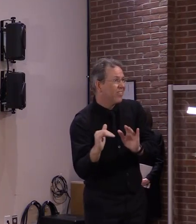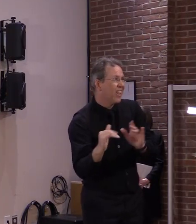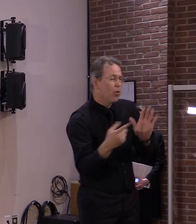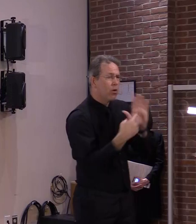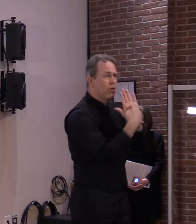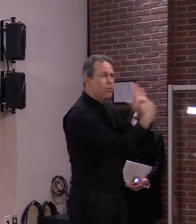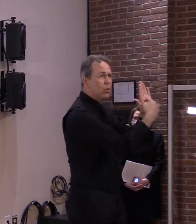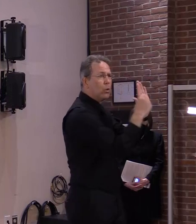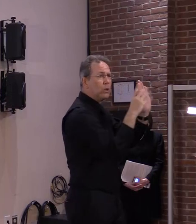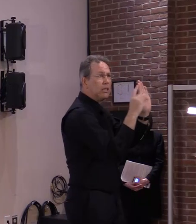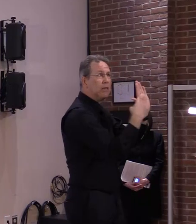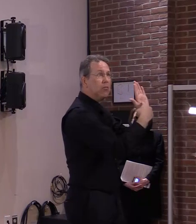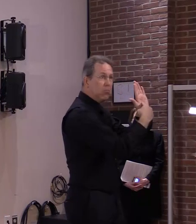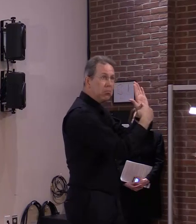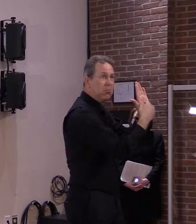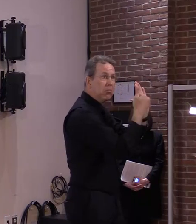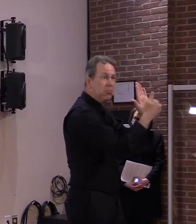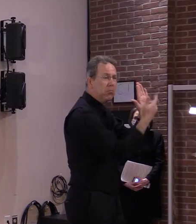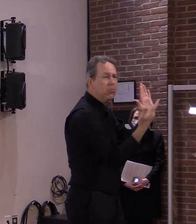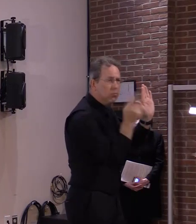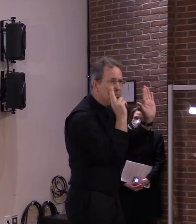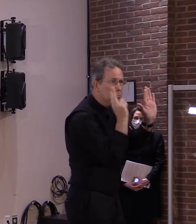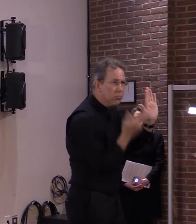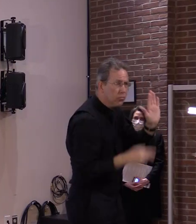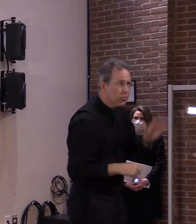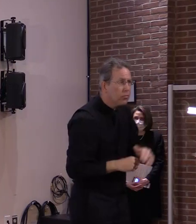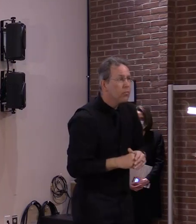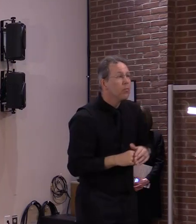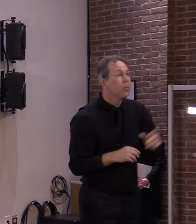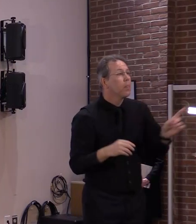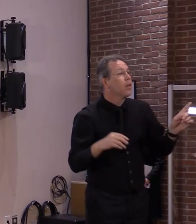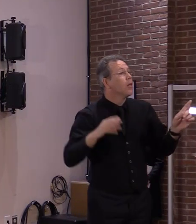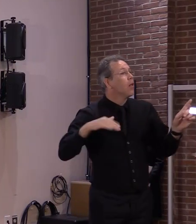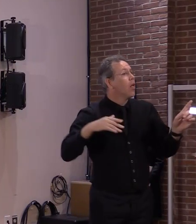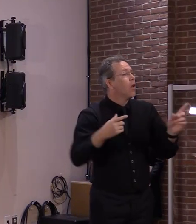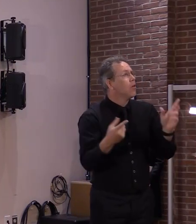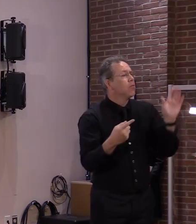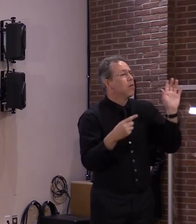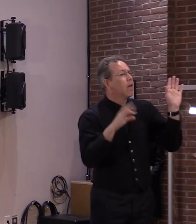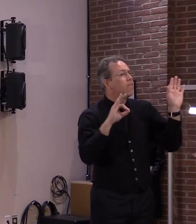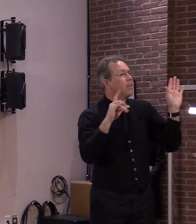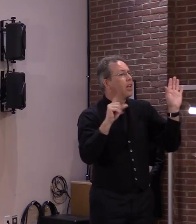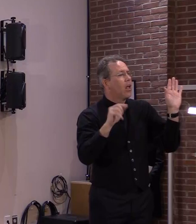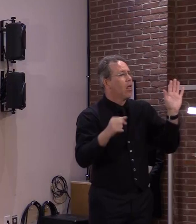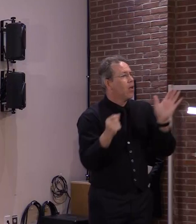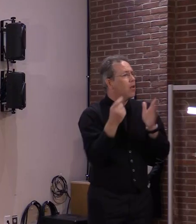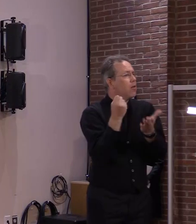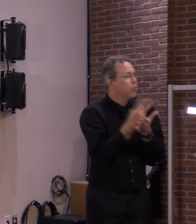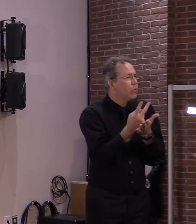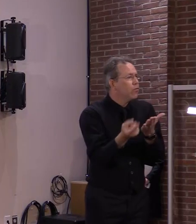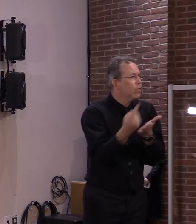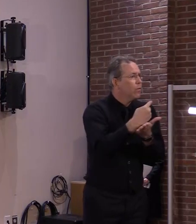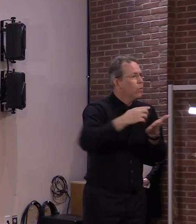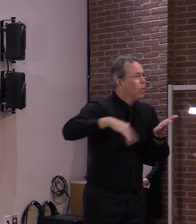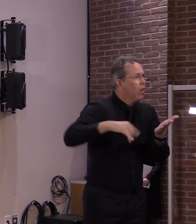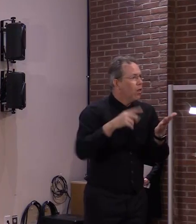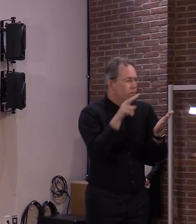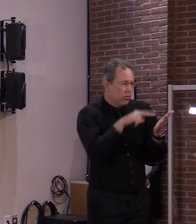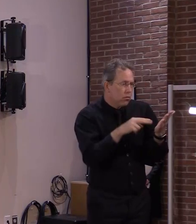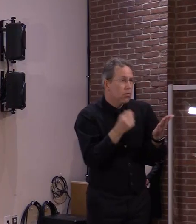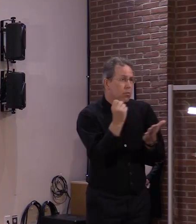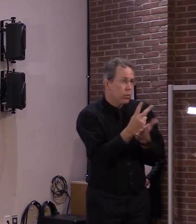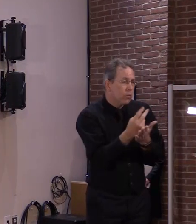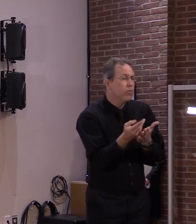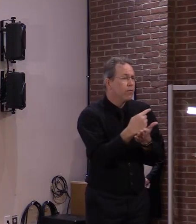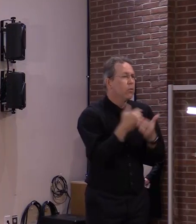has yet to be reviewed by independent experts, but if approved, we believe the current timeline might allow